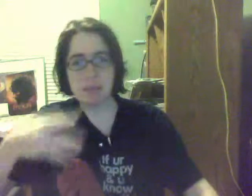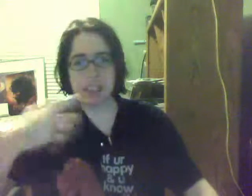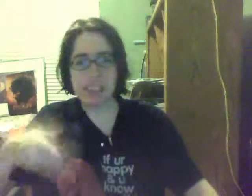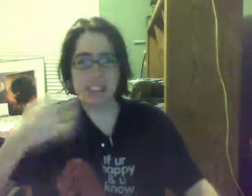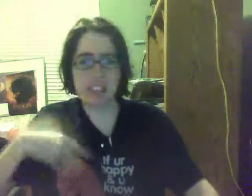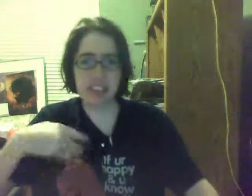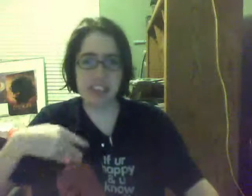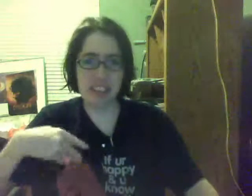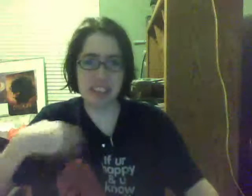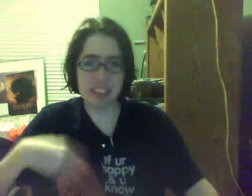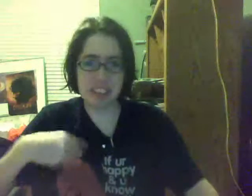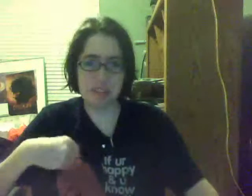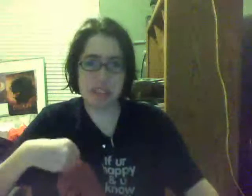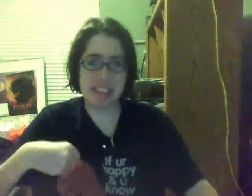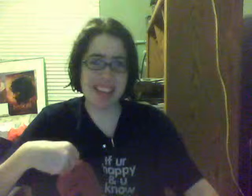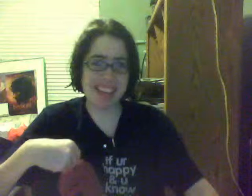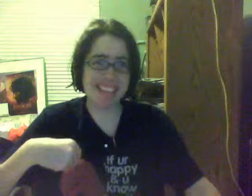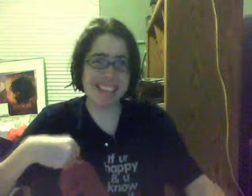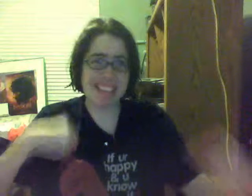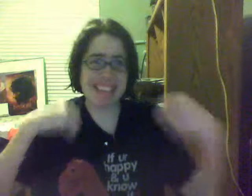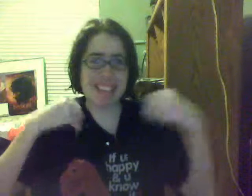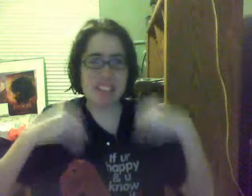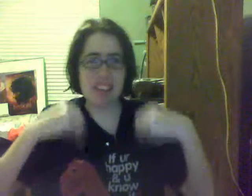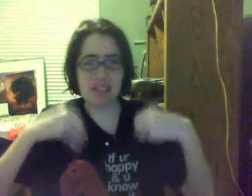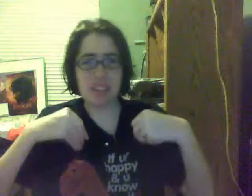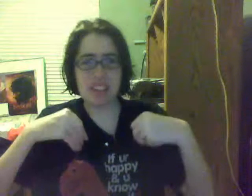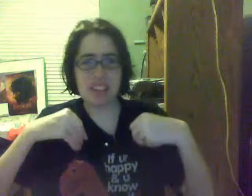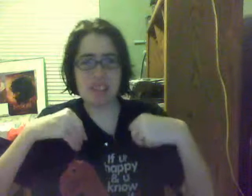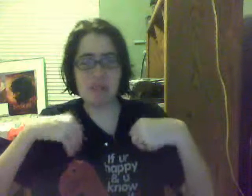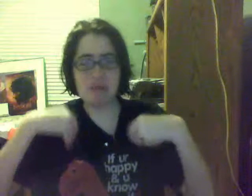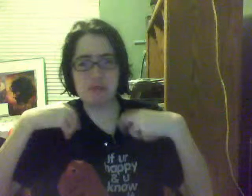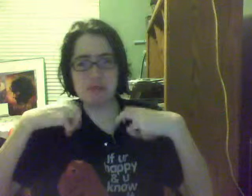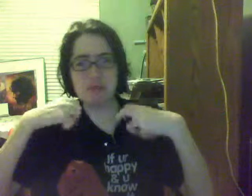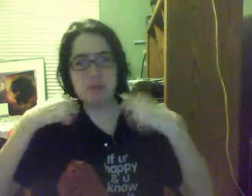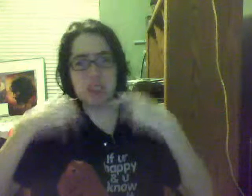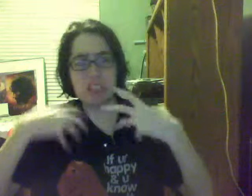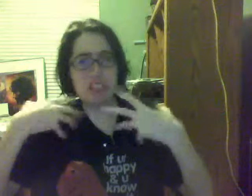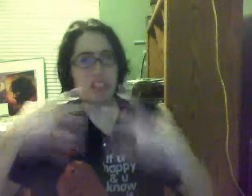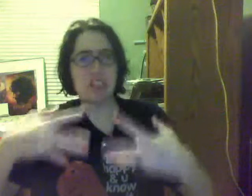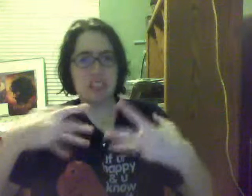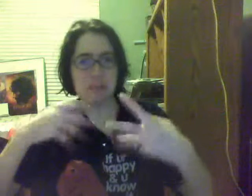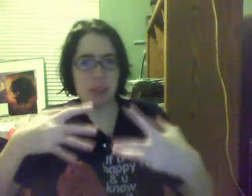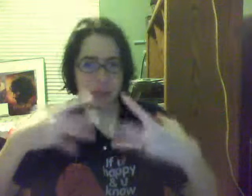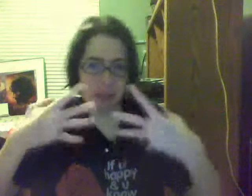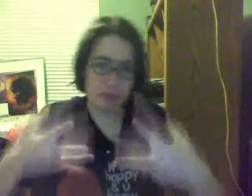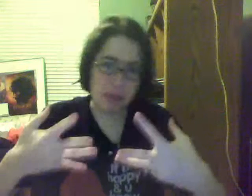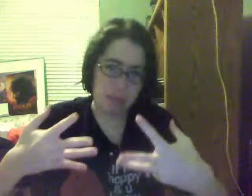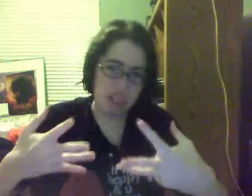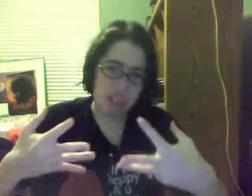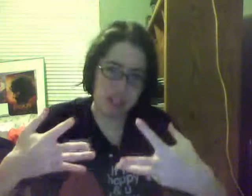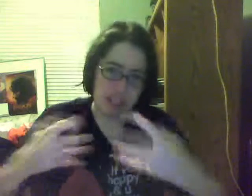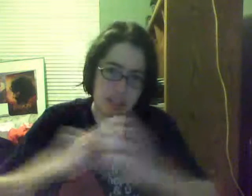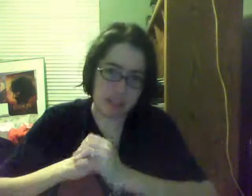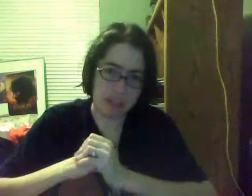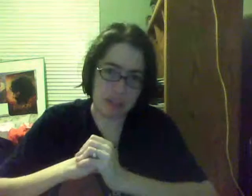really clear, at least to me, that this conversation wasn't just about the baby Jesus being